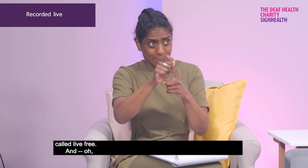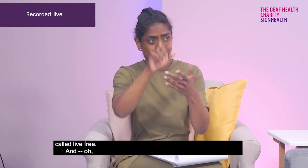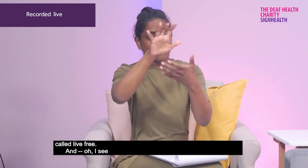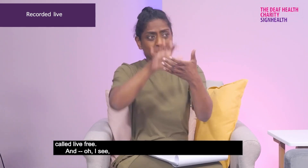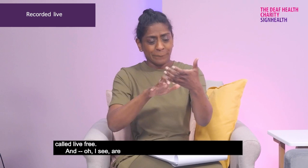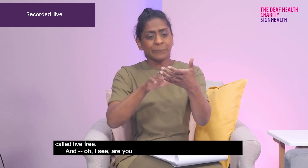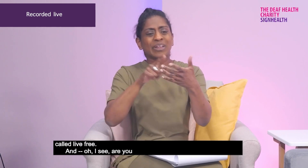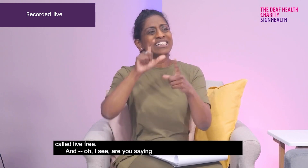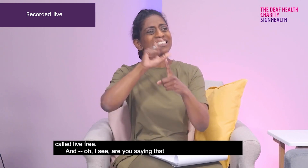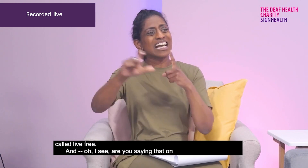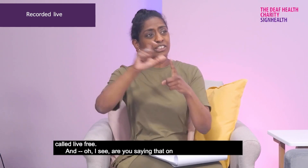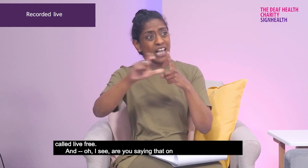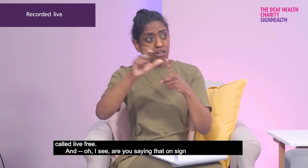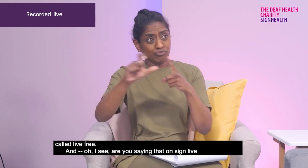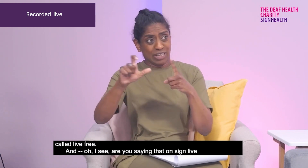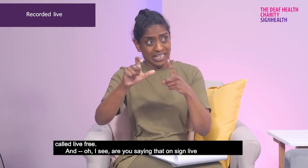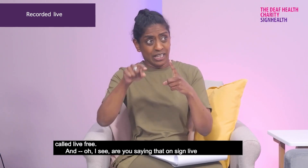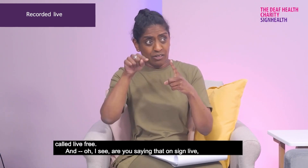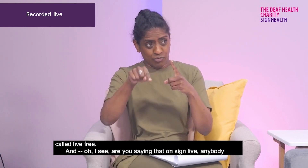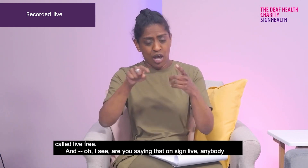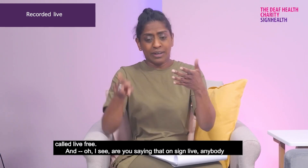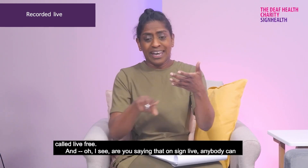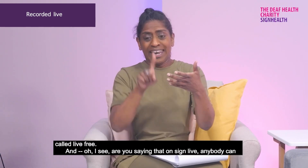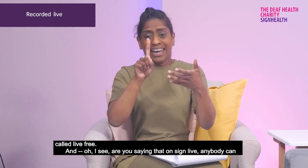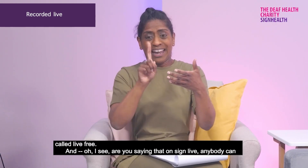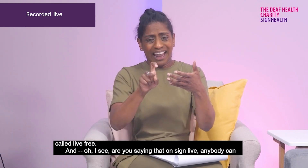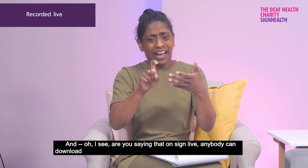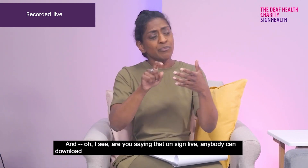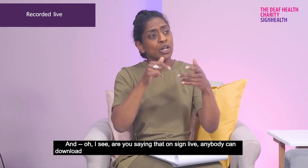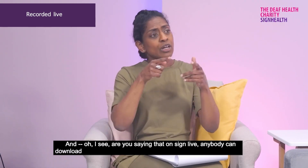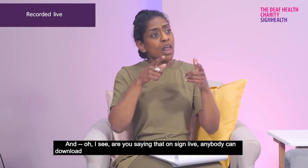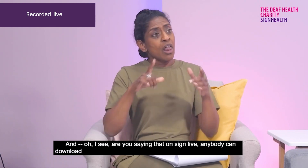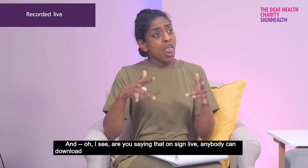Oh, I see. Okay, so are you saying that on Sign Live, anybody can download the app